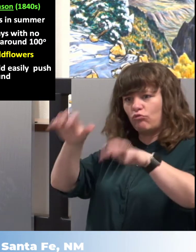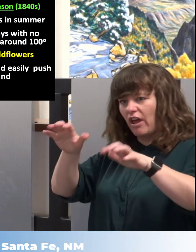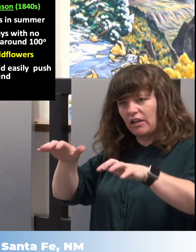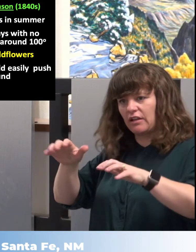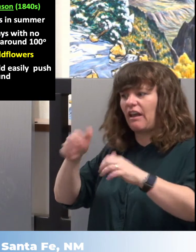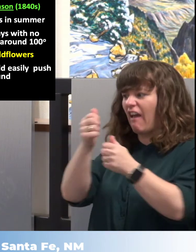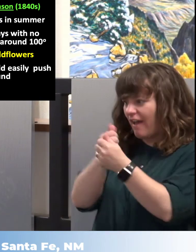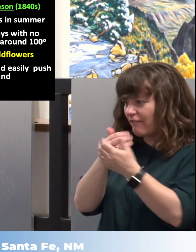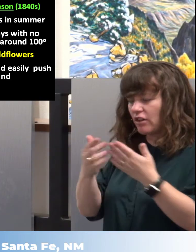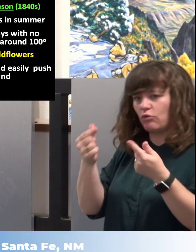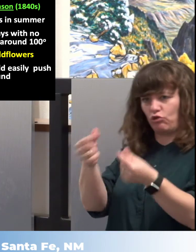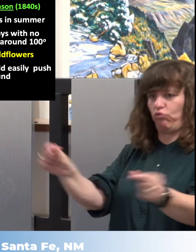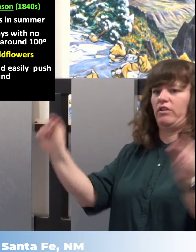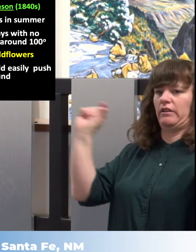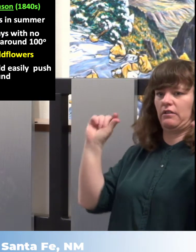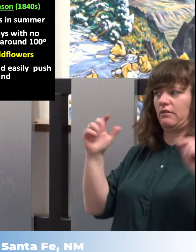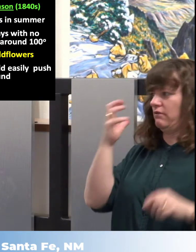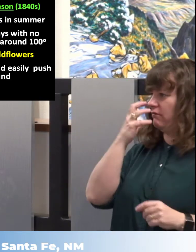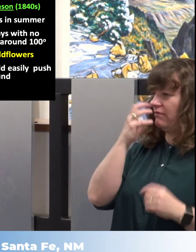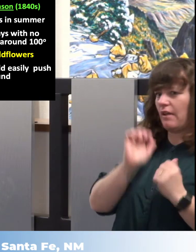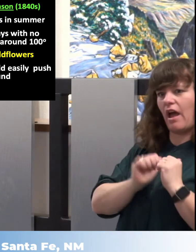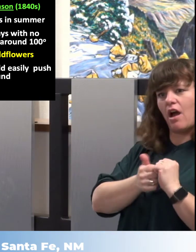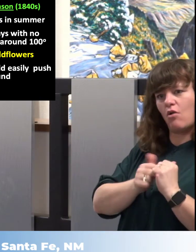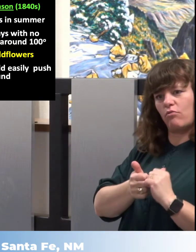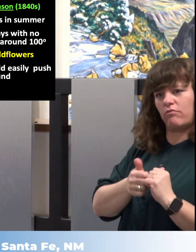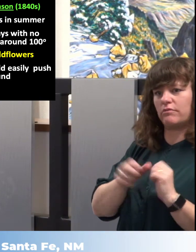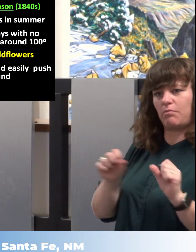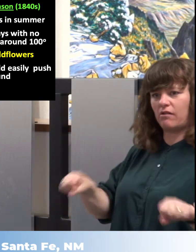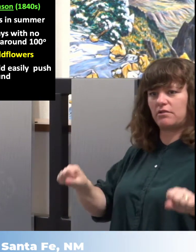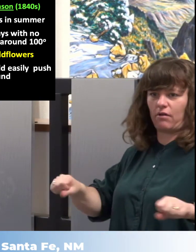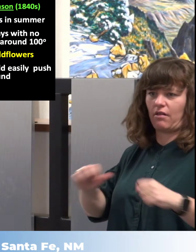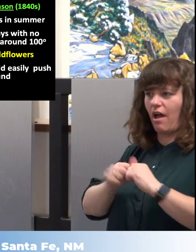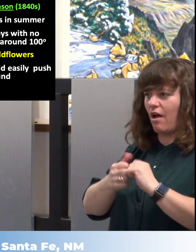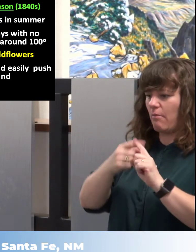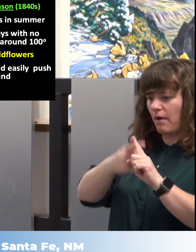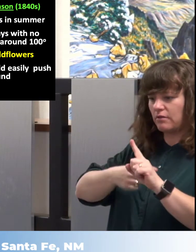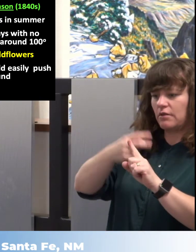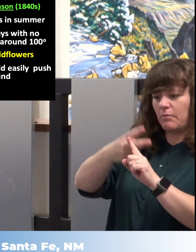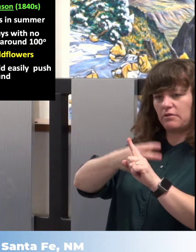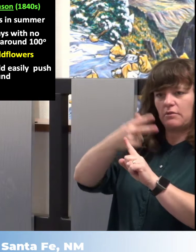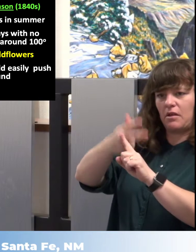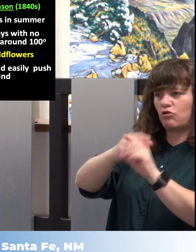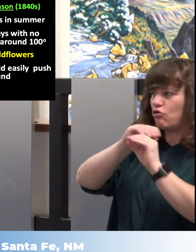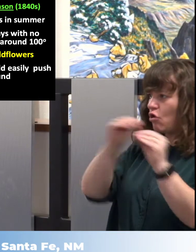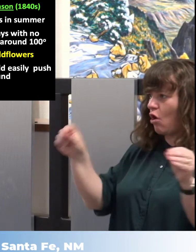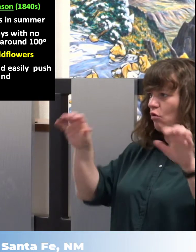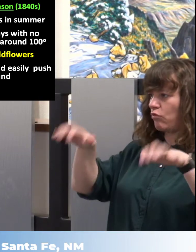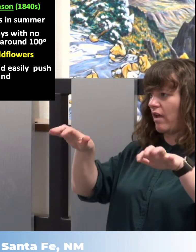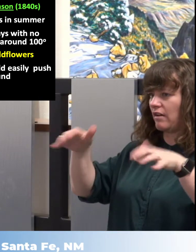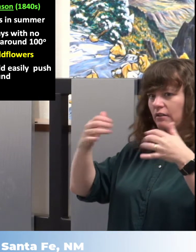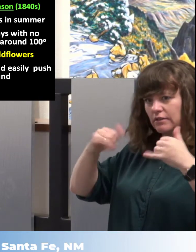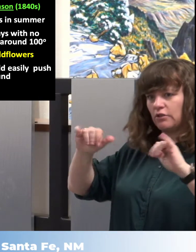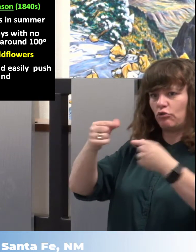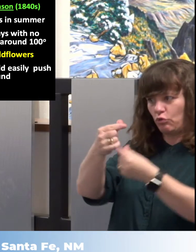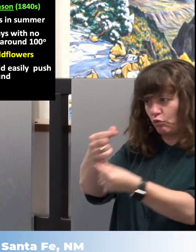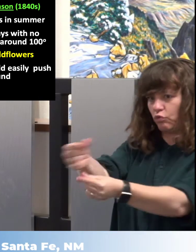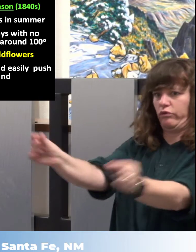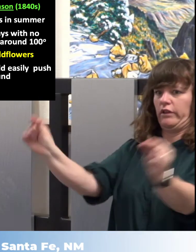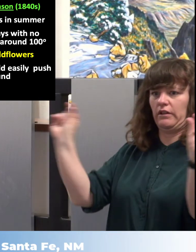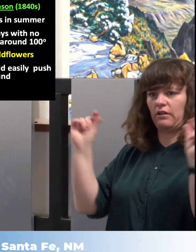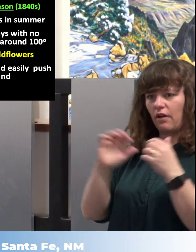green. So how could that be? How can you go for months and months and months with no rain and everything be green? Well,